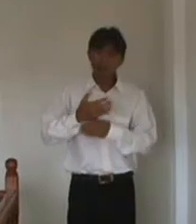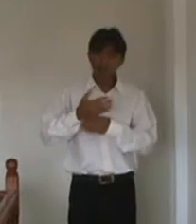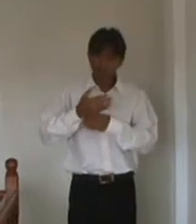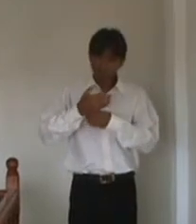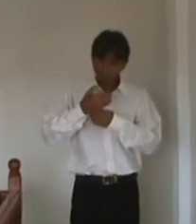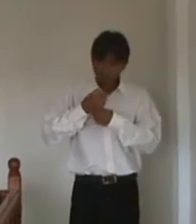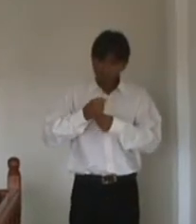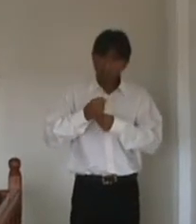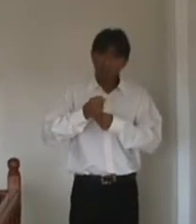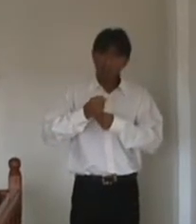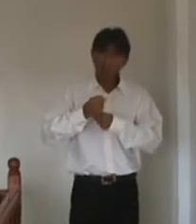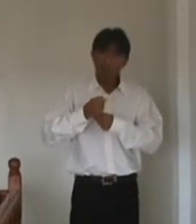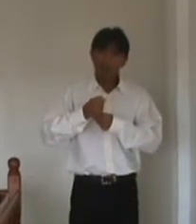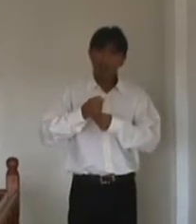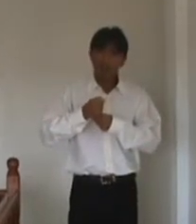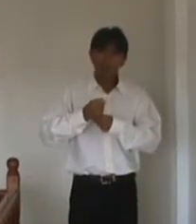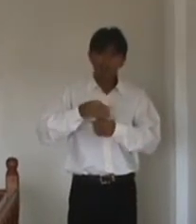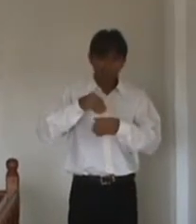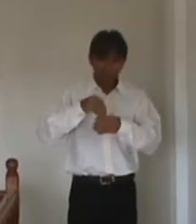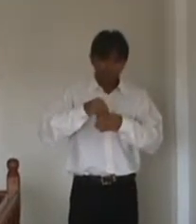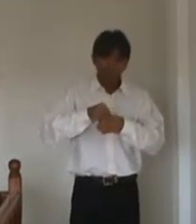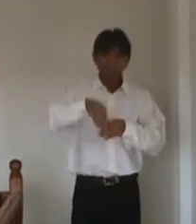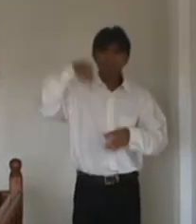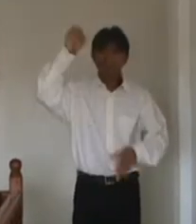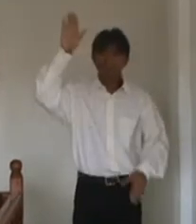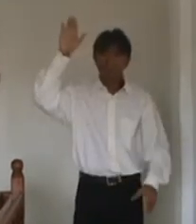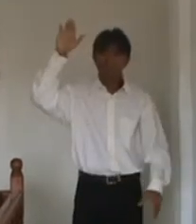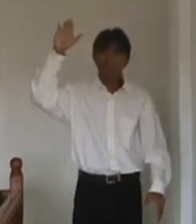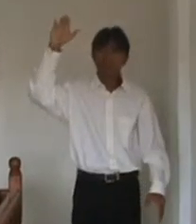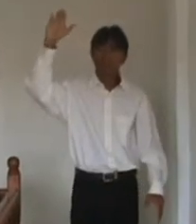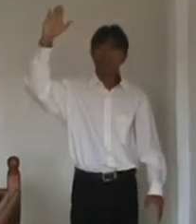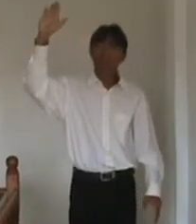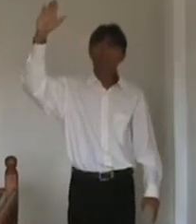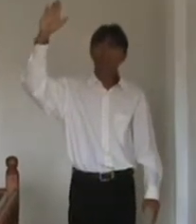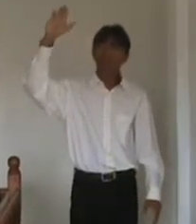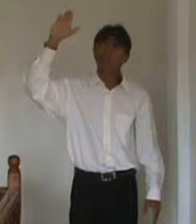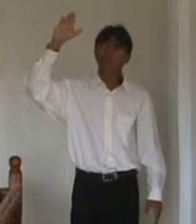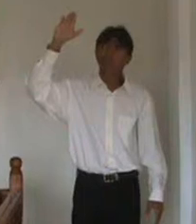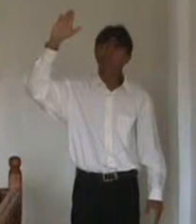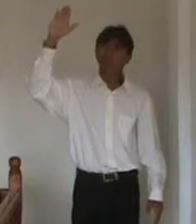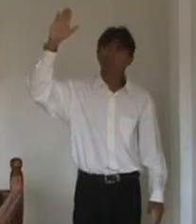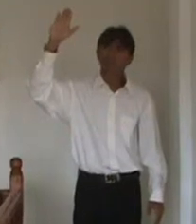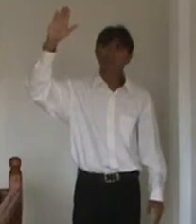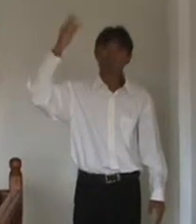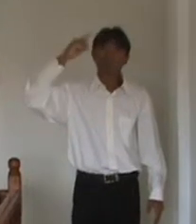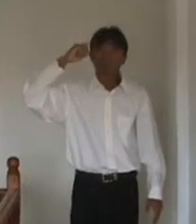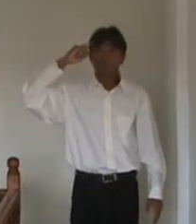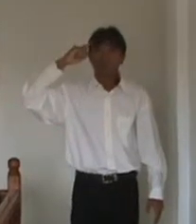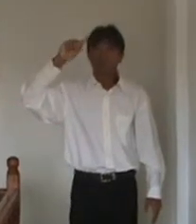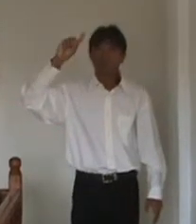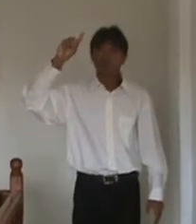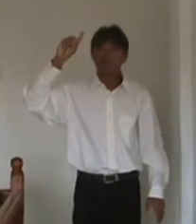trust in Him. For